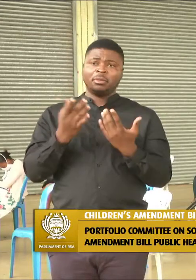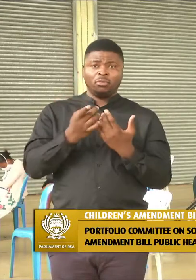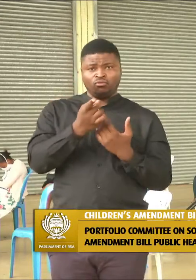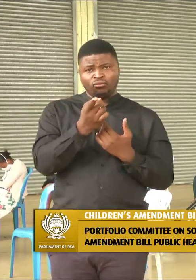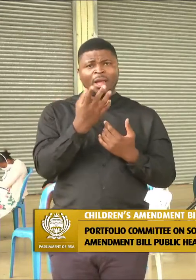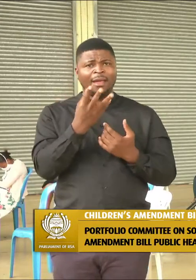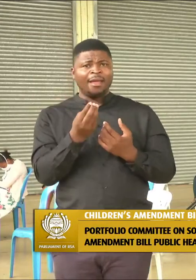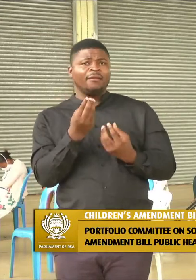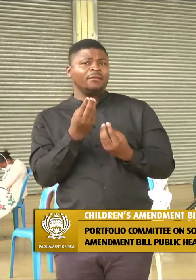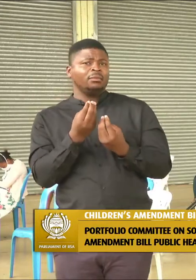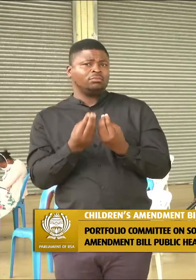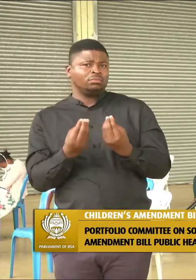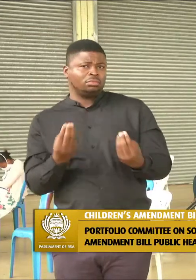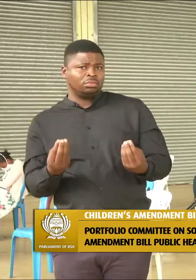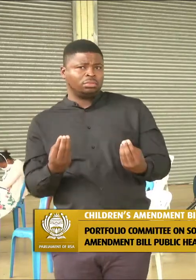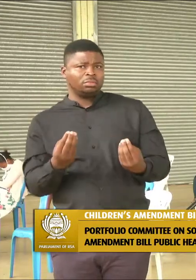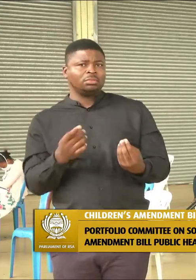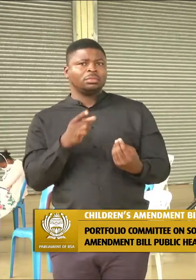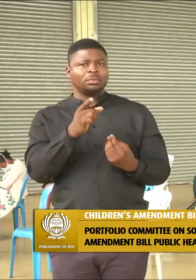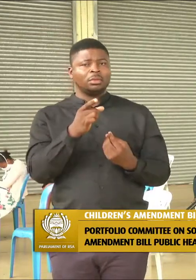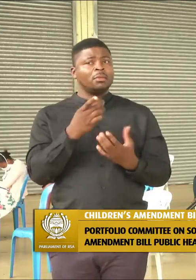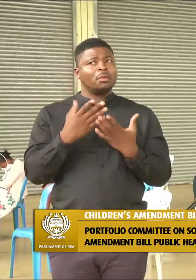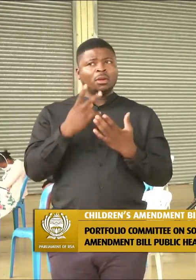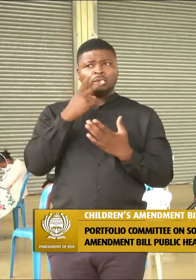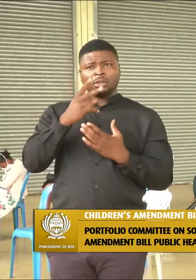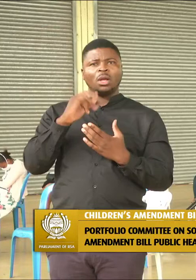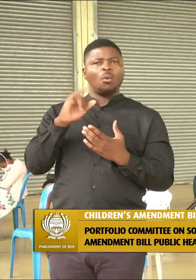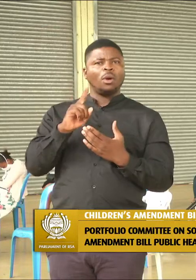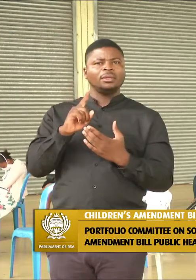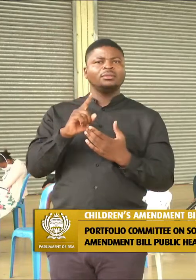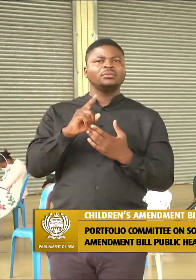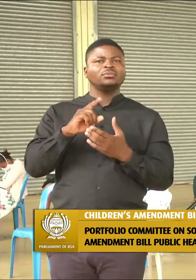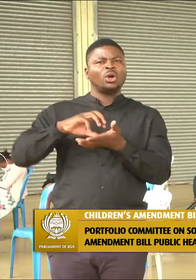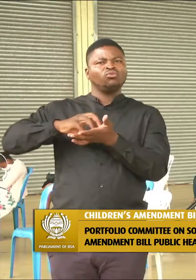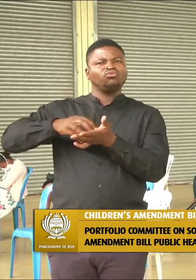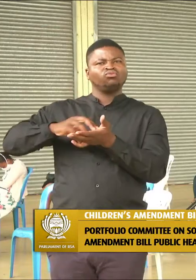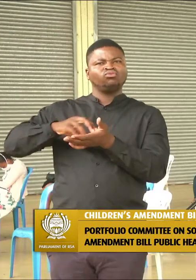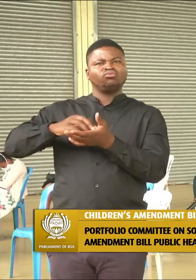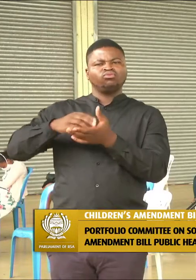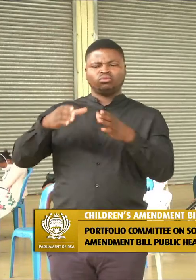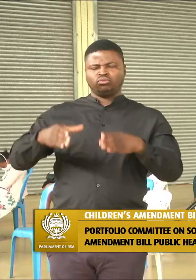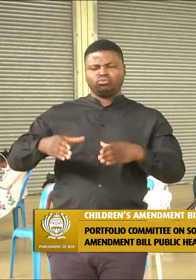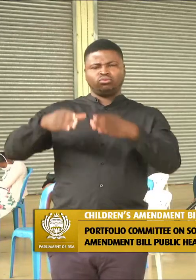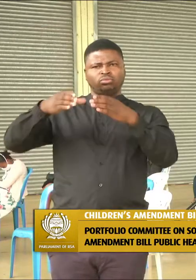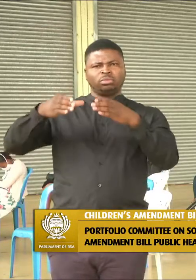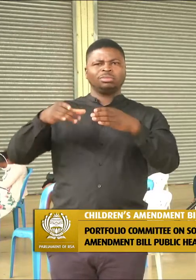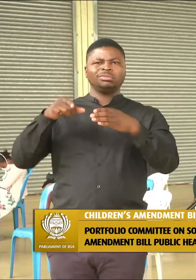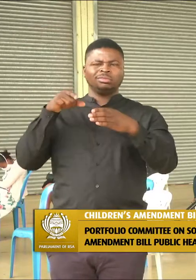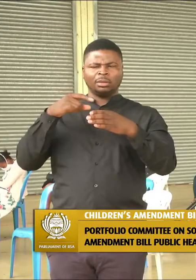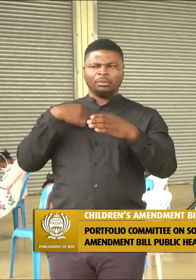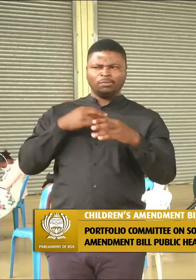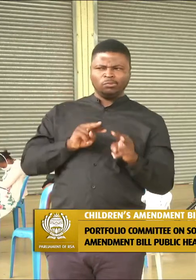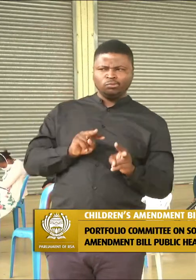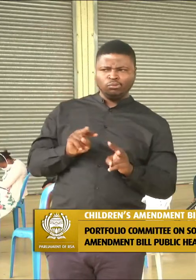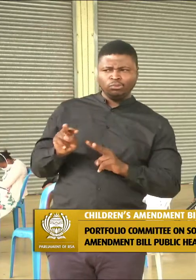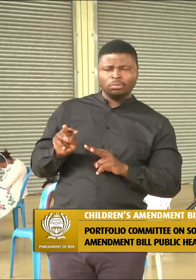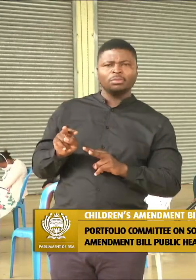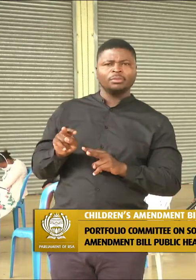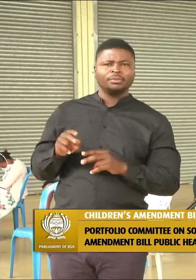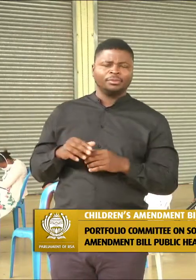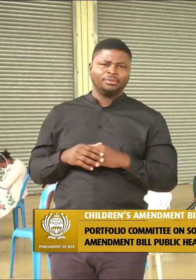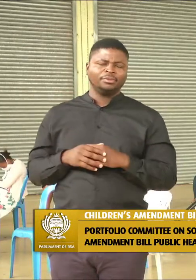Umunengane who sees a cookie jar and wants a cookie from there, bese lapha esitsheni ubona ikhekhe